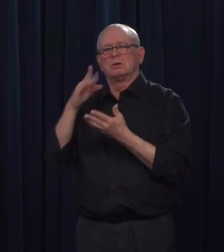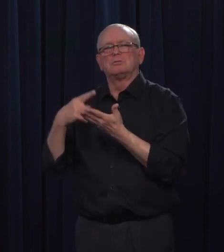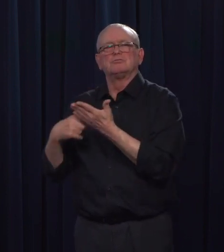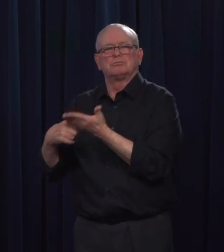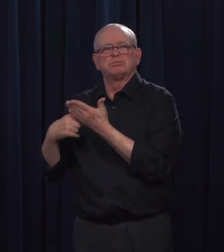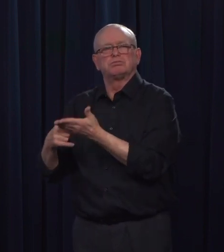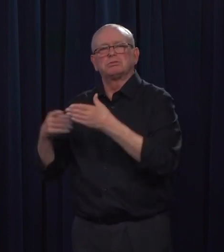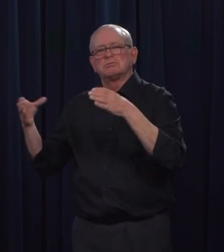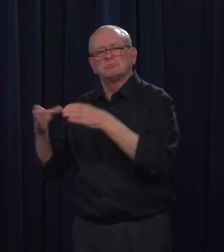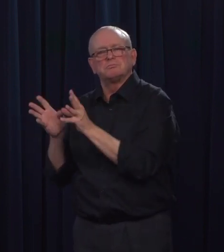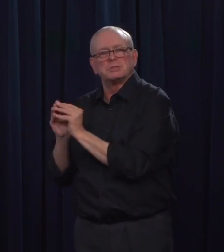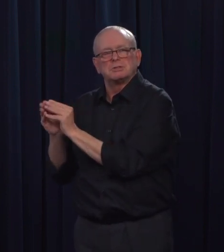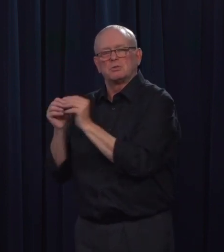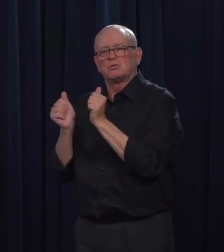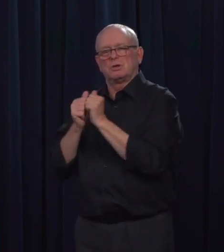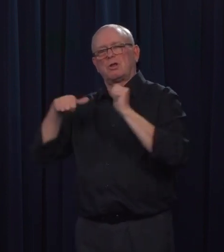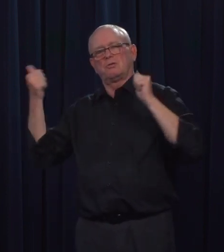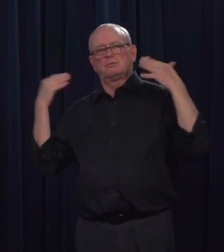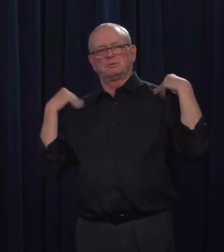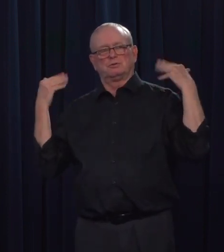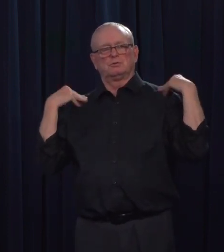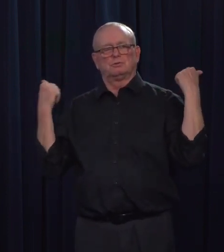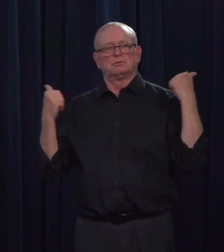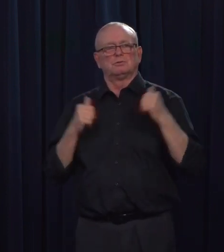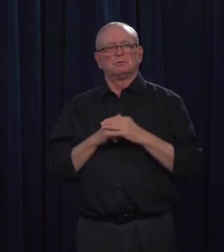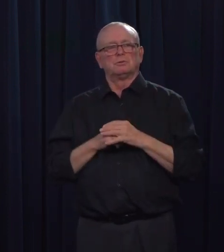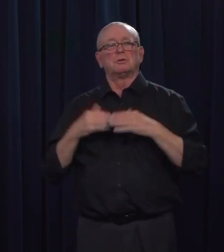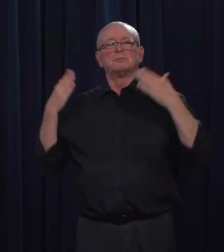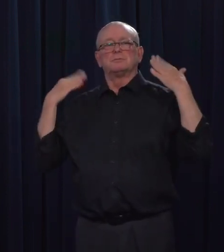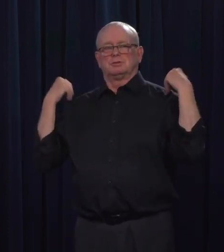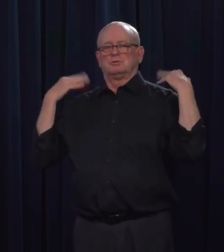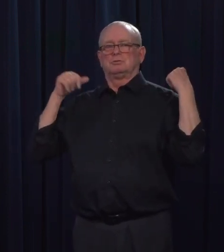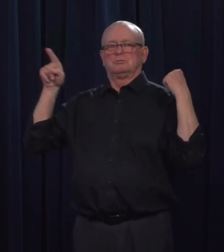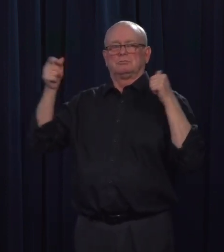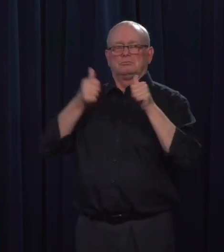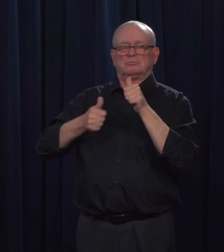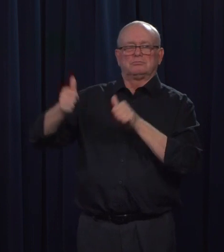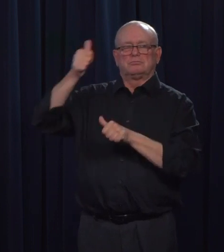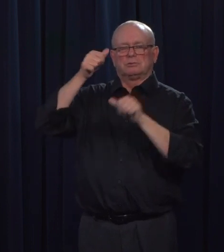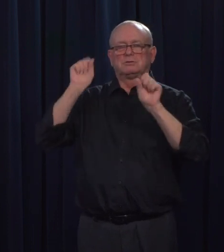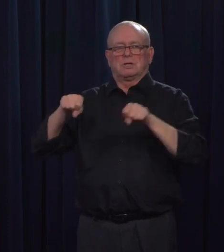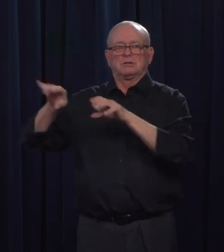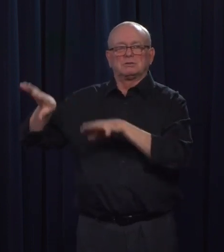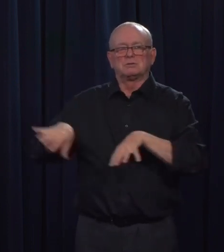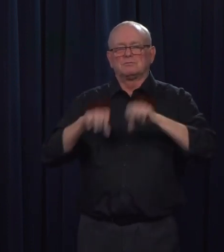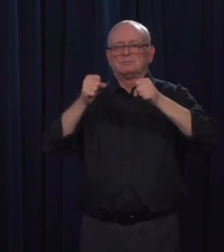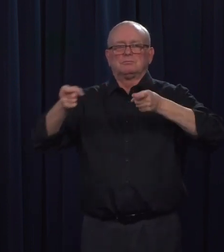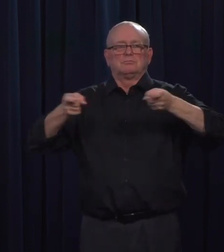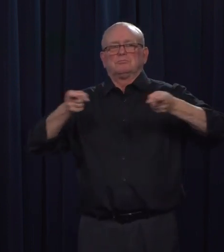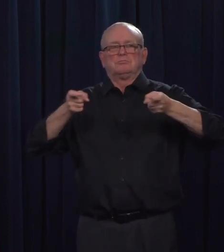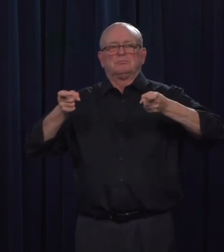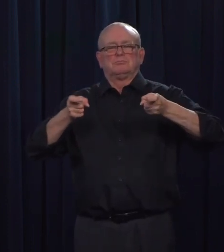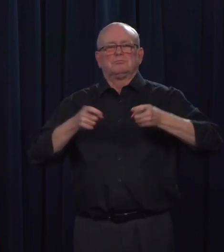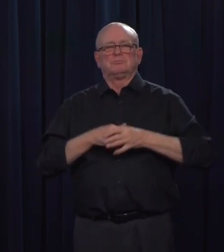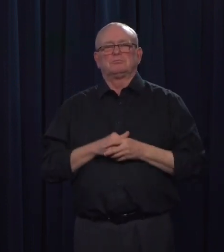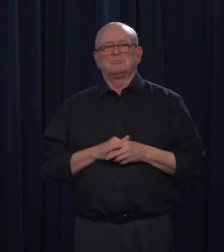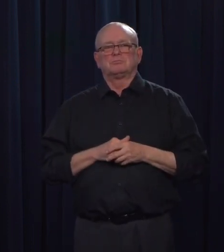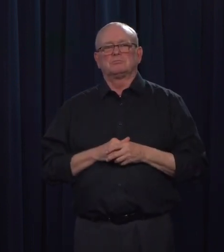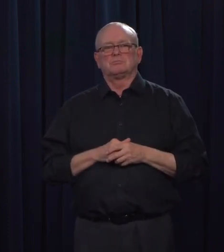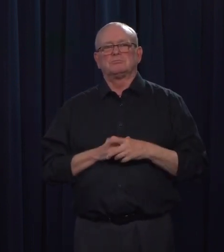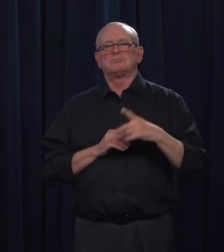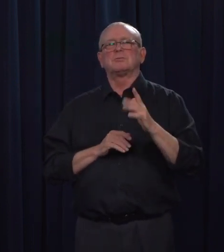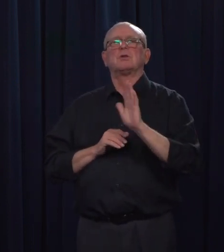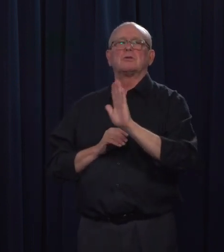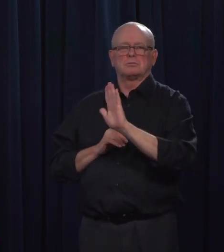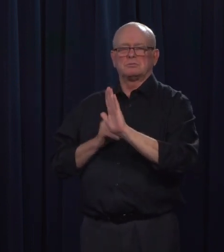advice, but, I mean, can you go into a private facility? Could you take over, could you tell a minister, hey, we want to take